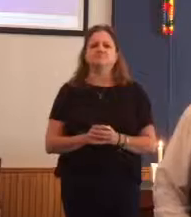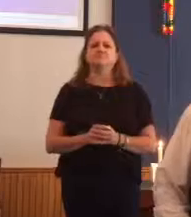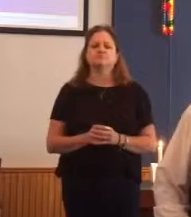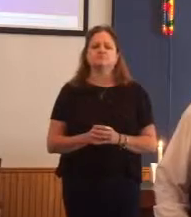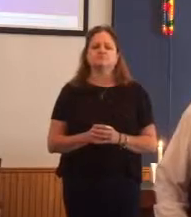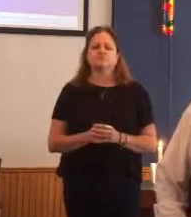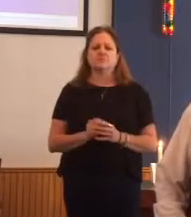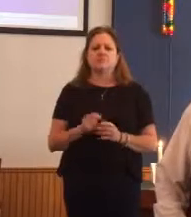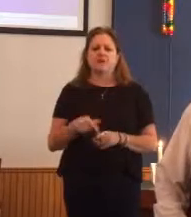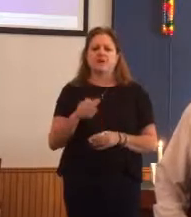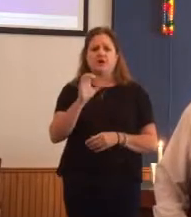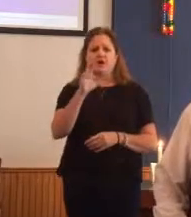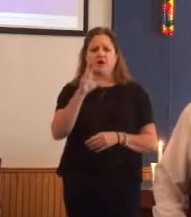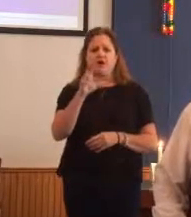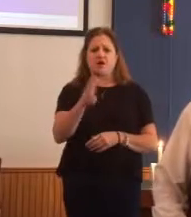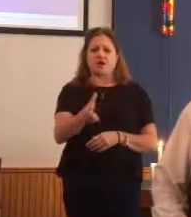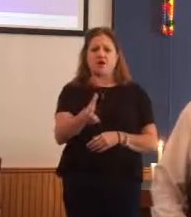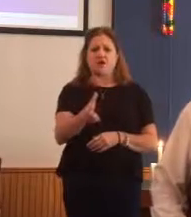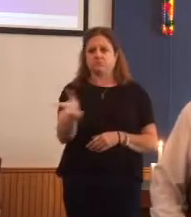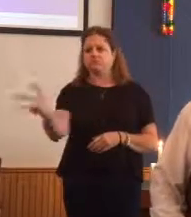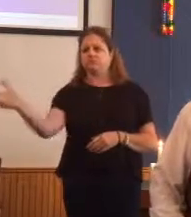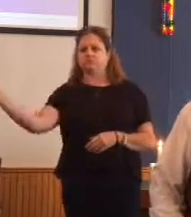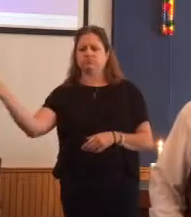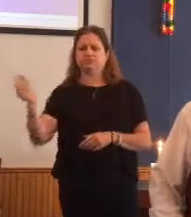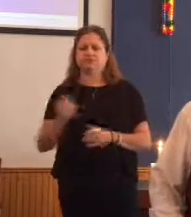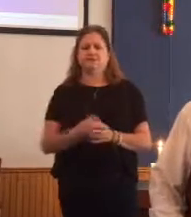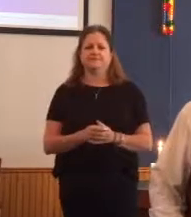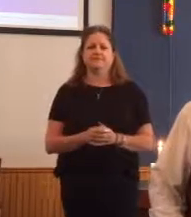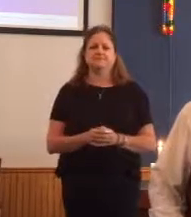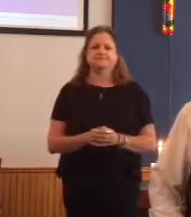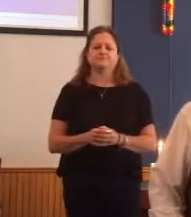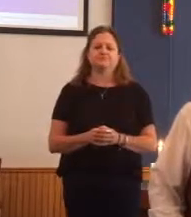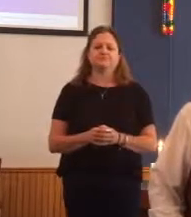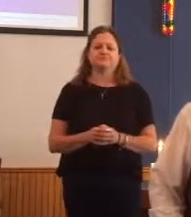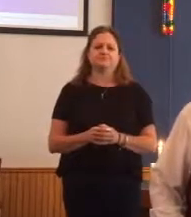and the car in front of you runs off the road.